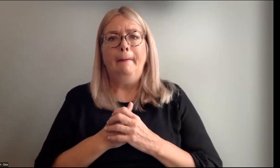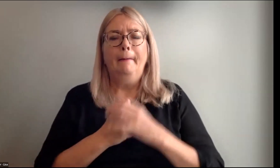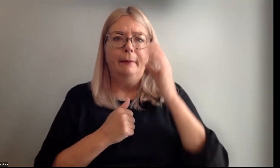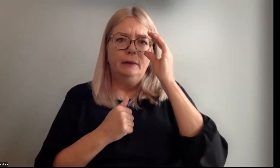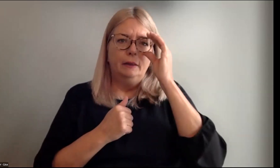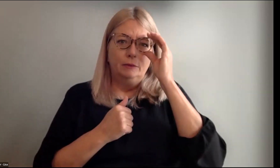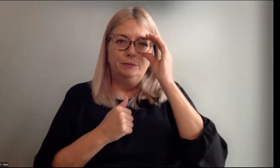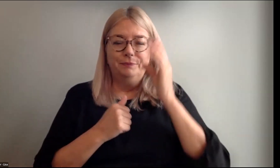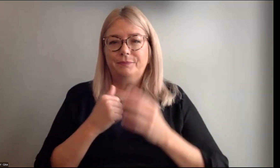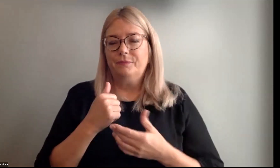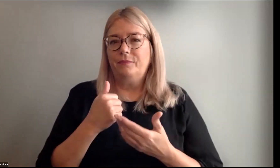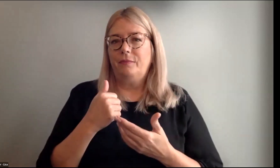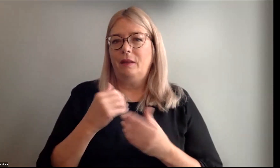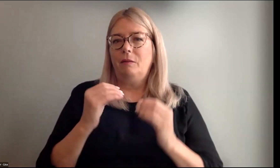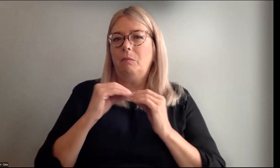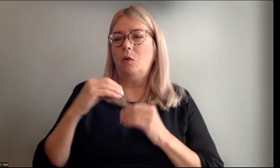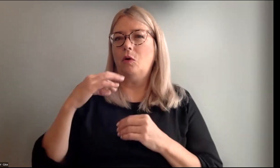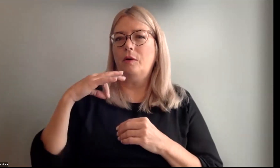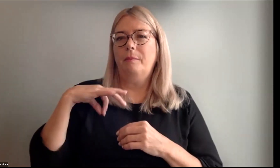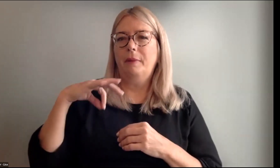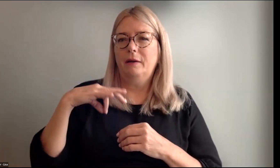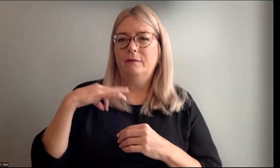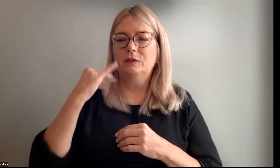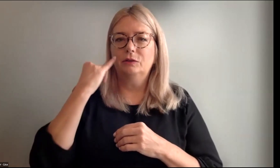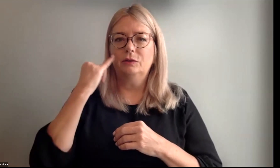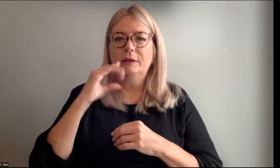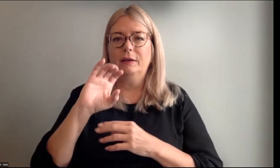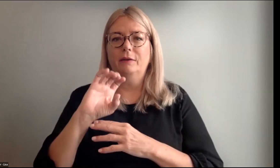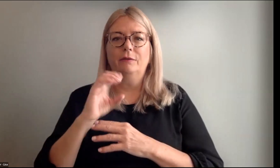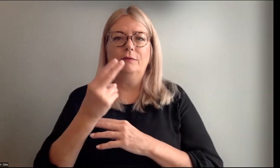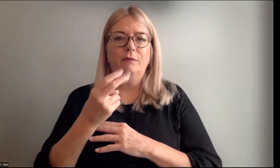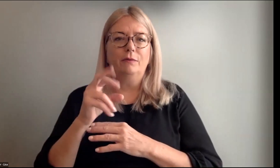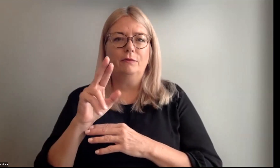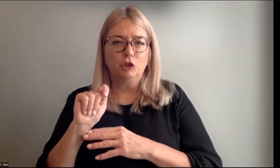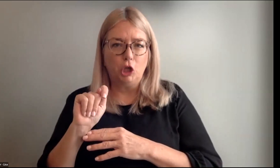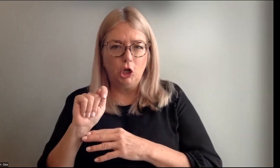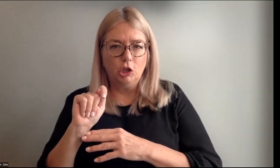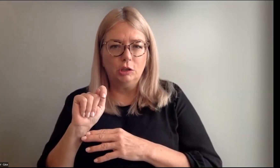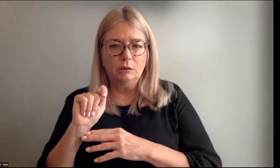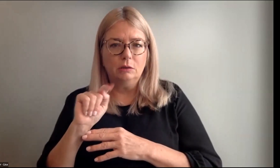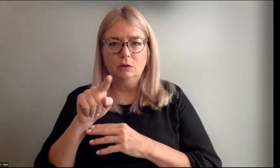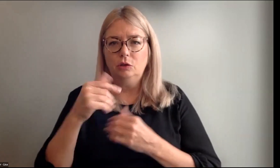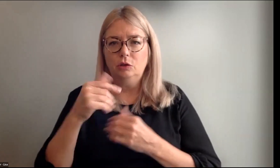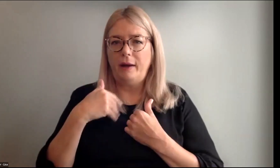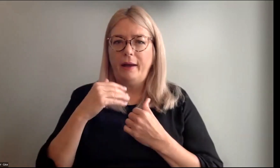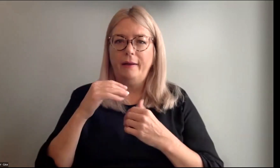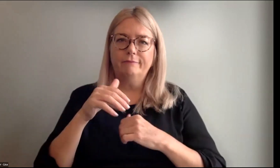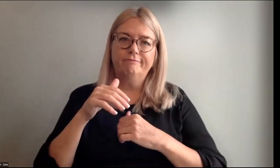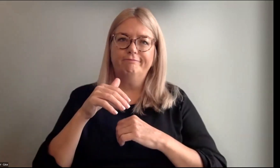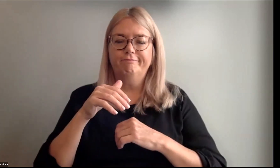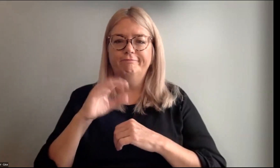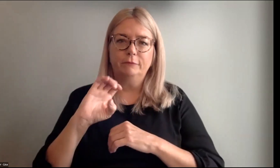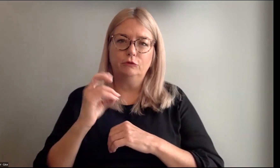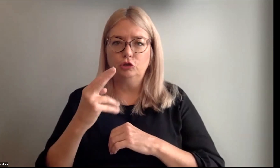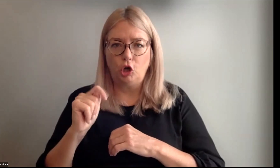really helpful if there was some chart or something that kind of laid out, if this is your income and this is your expenses, then this would be